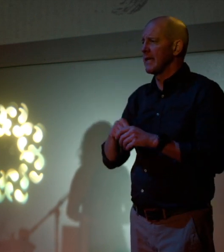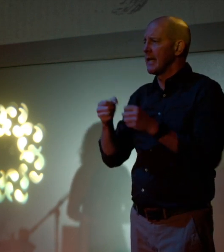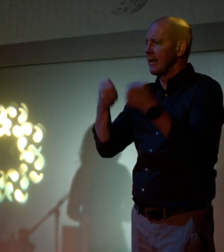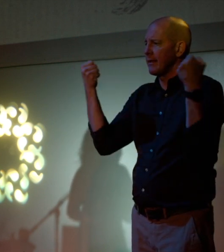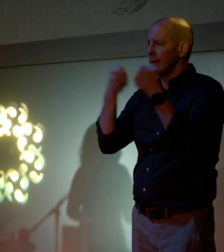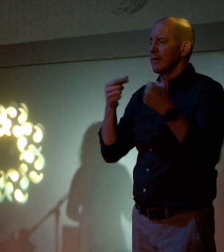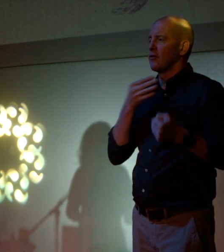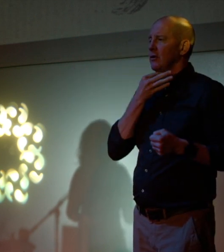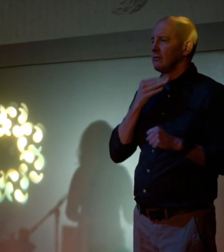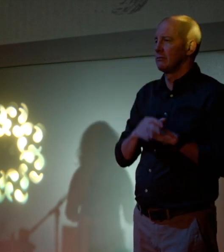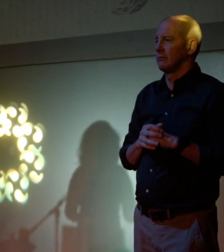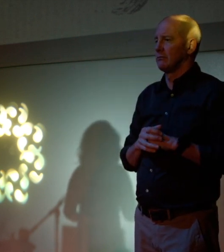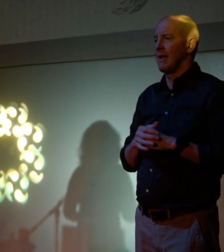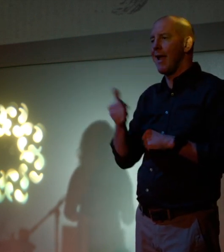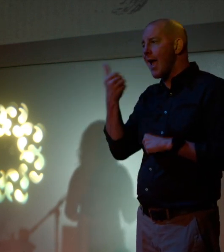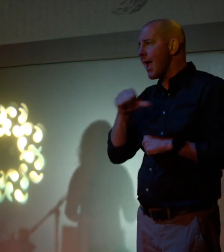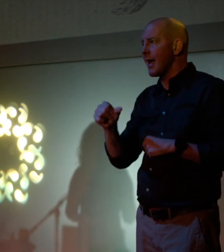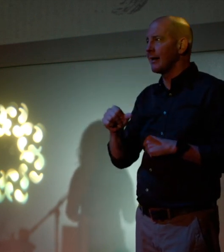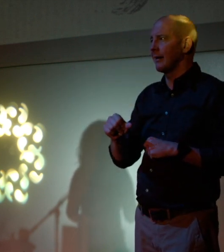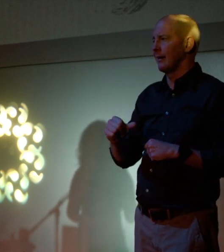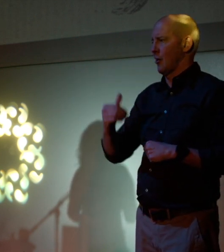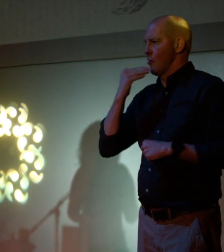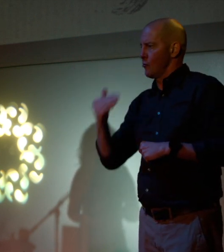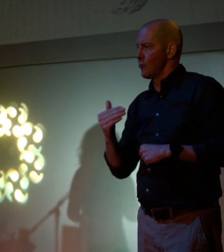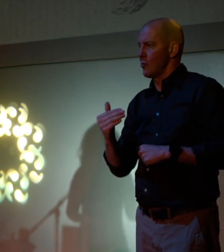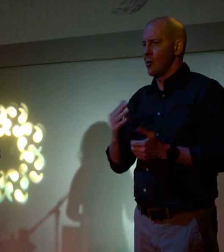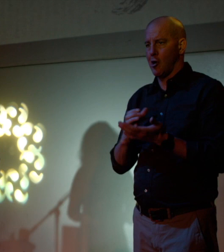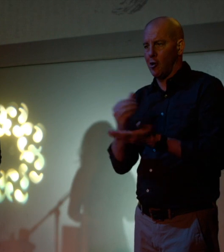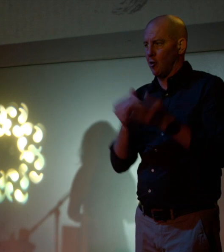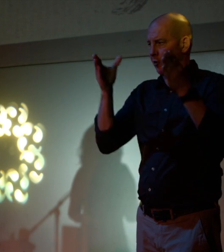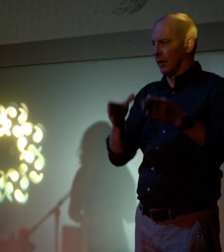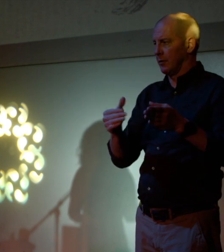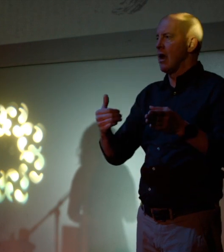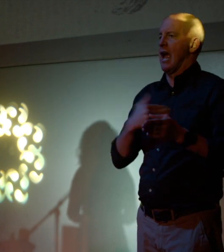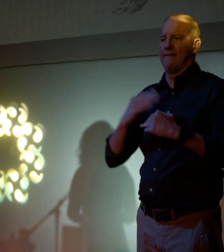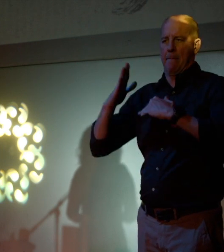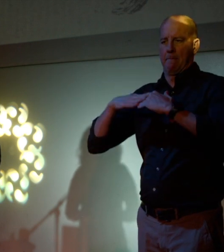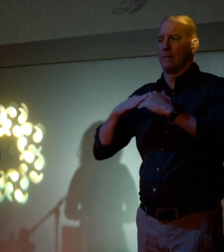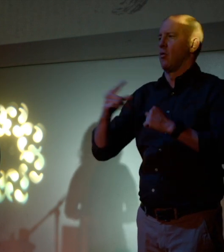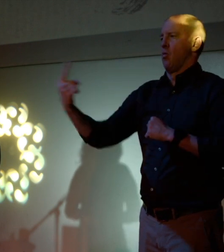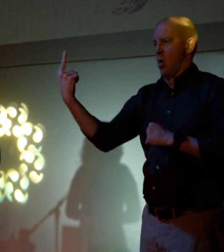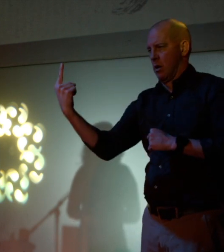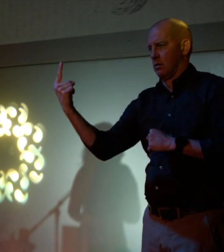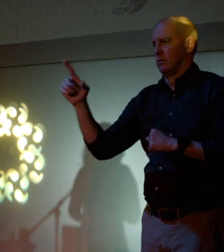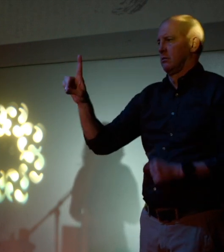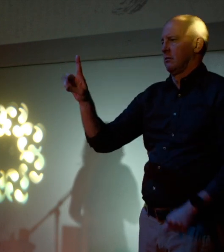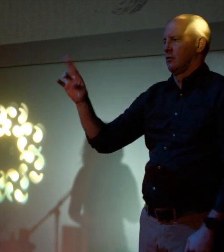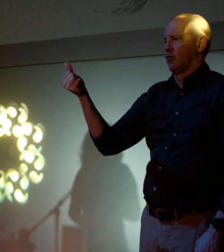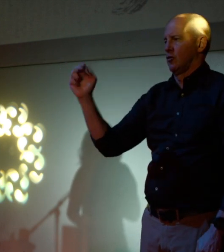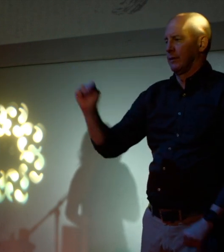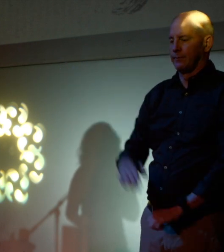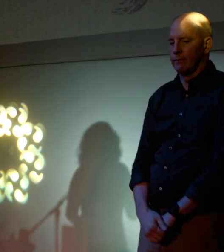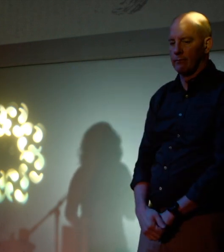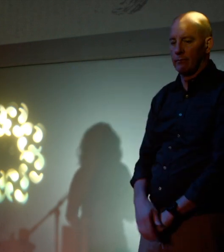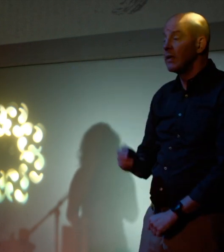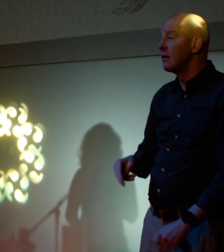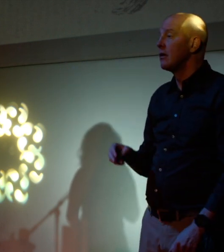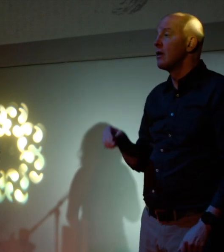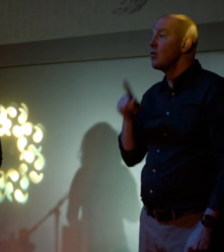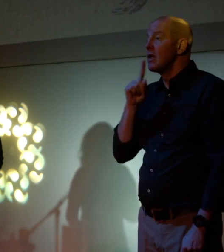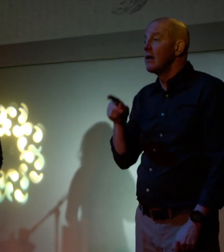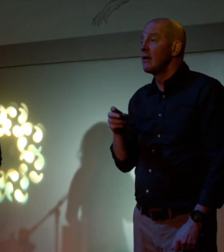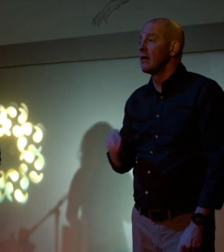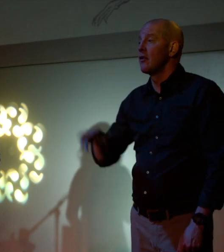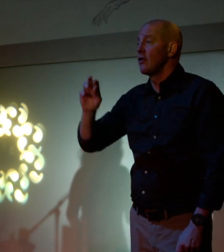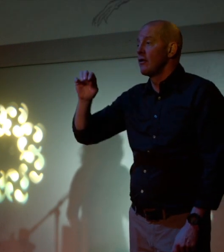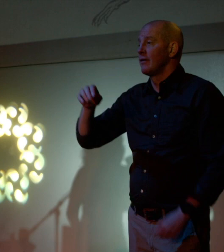Renaissance period. Any halfway self-respecting collector had at least one. Because, I mean, your jackalope is cute and